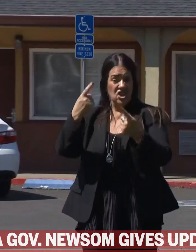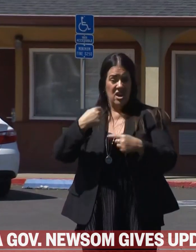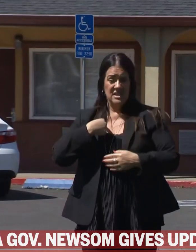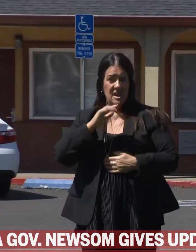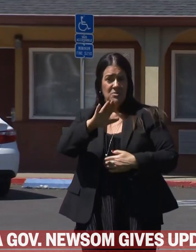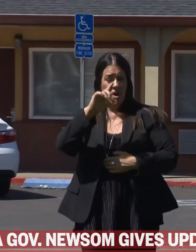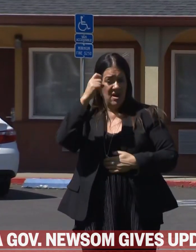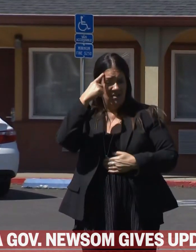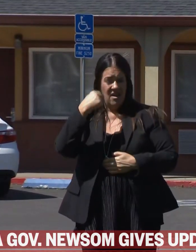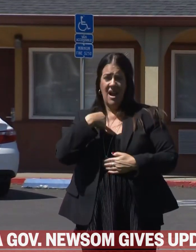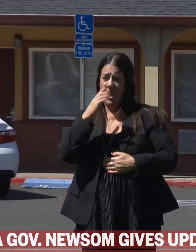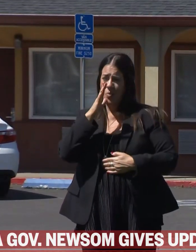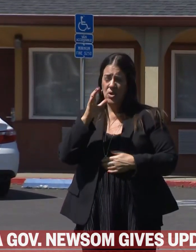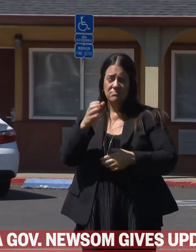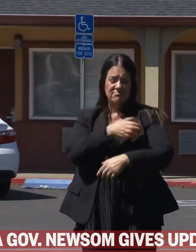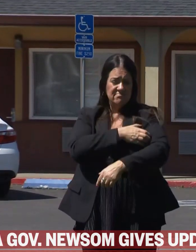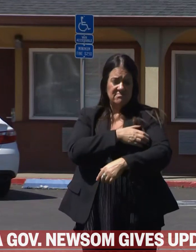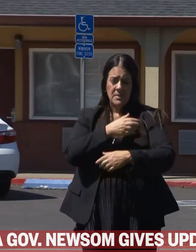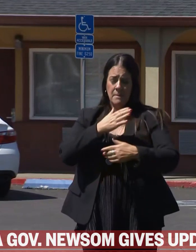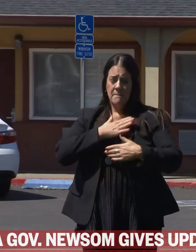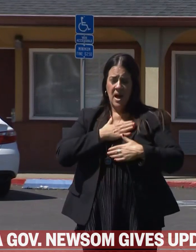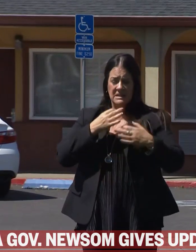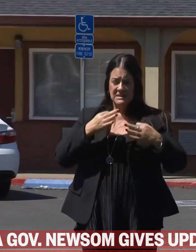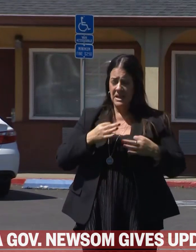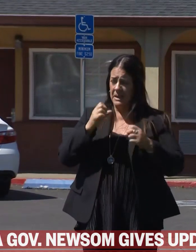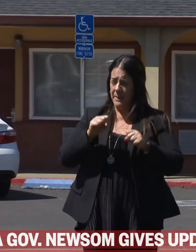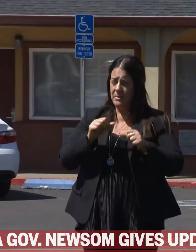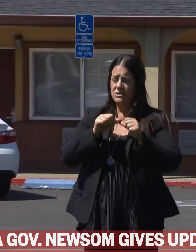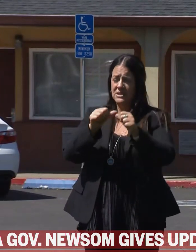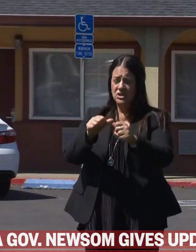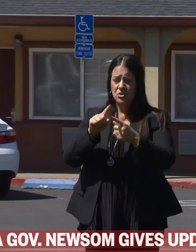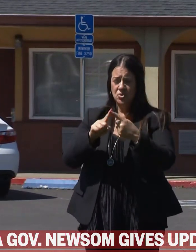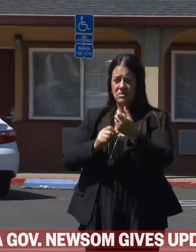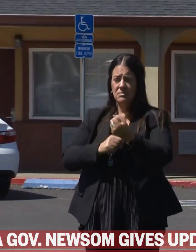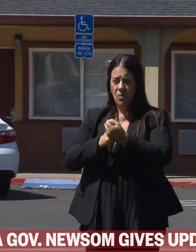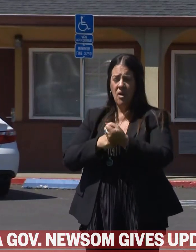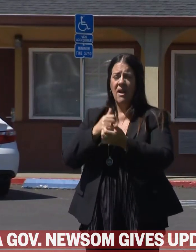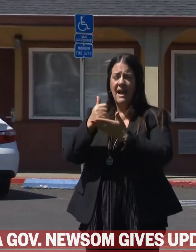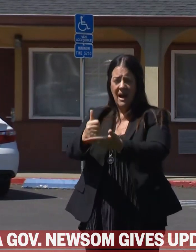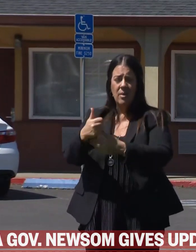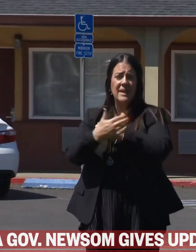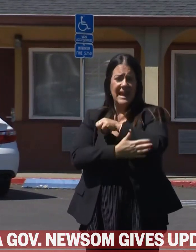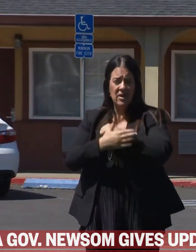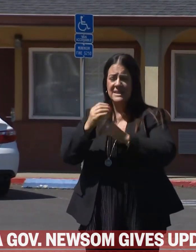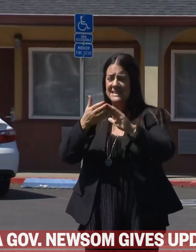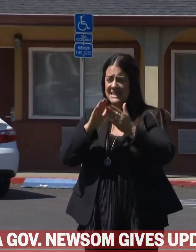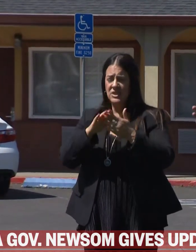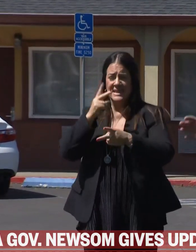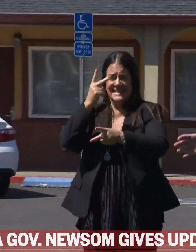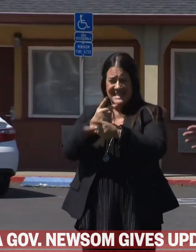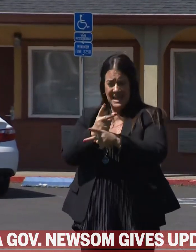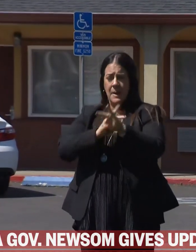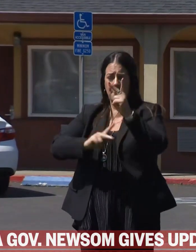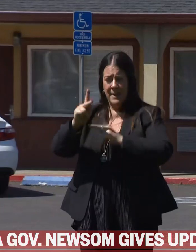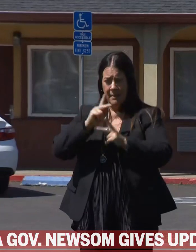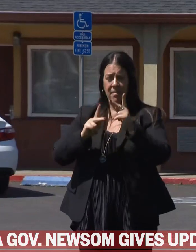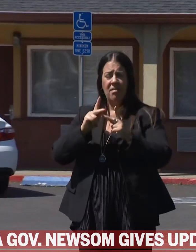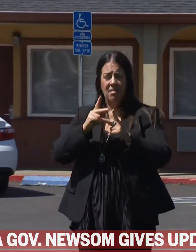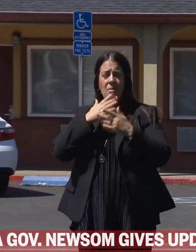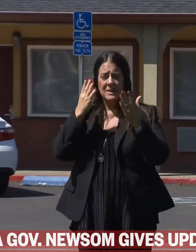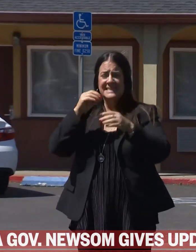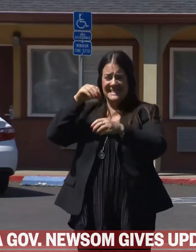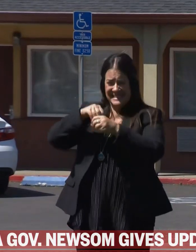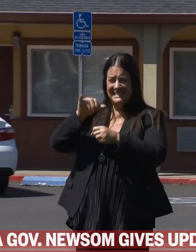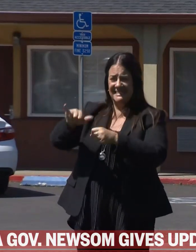to support the cities and counties so that we can continue to keep people in an environment where they're safe, particularly in these